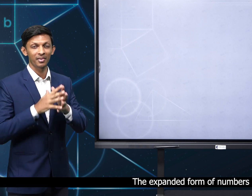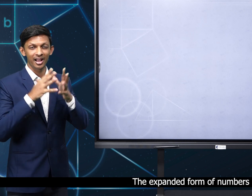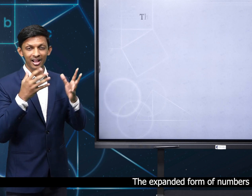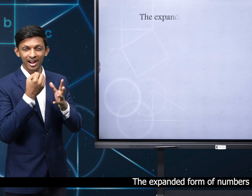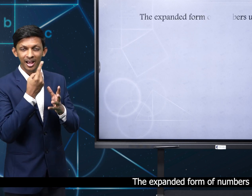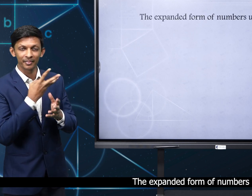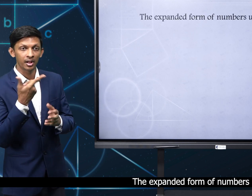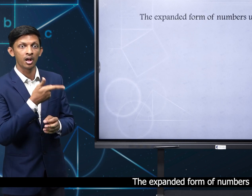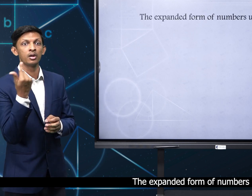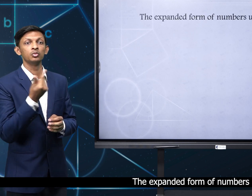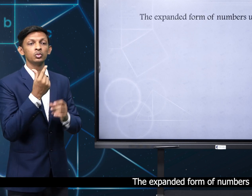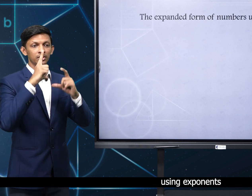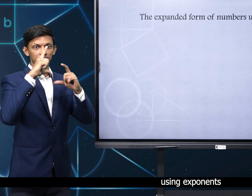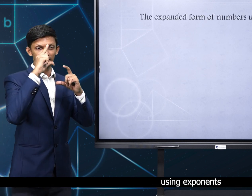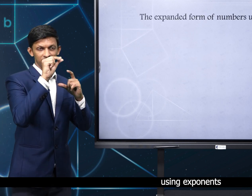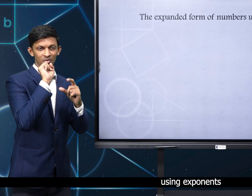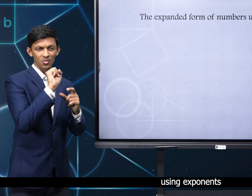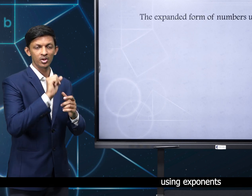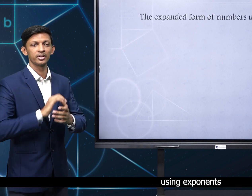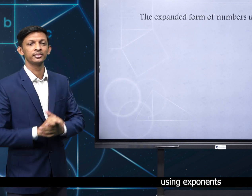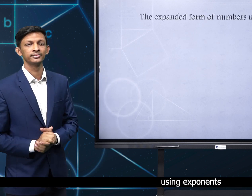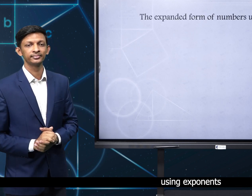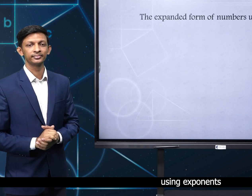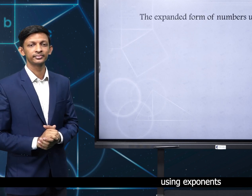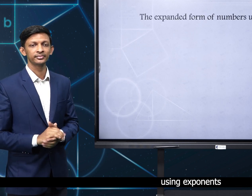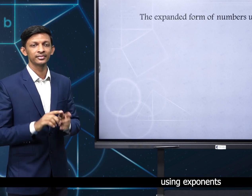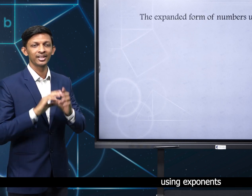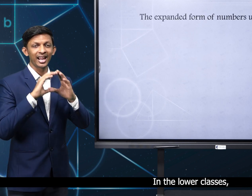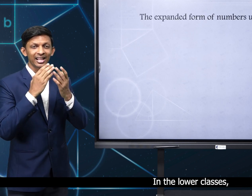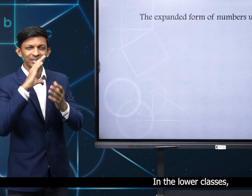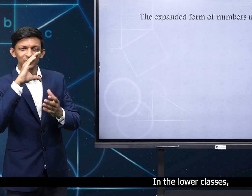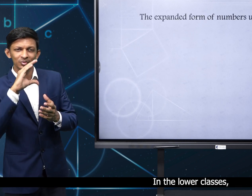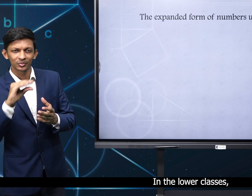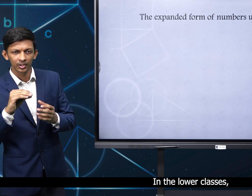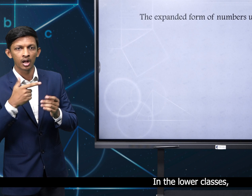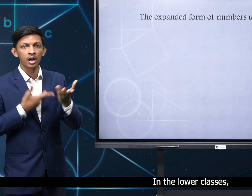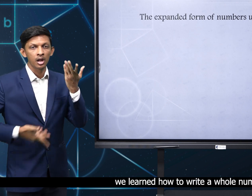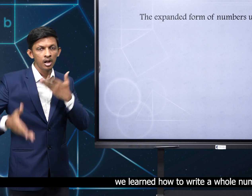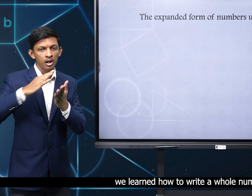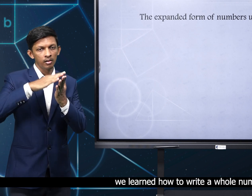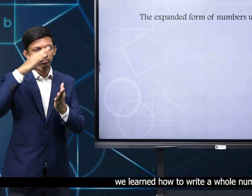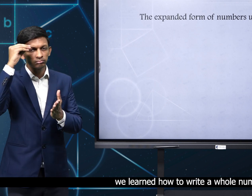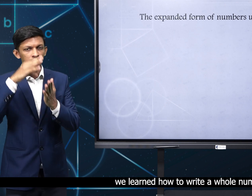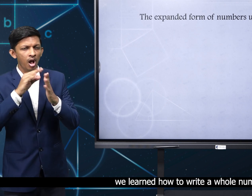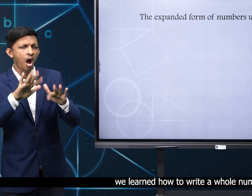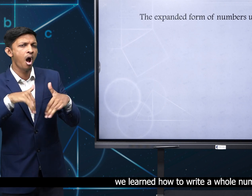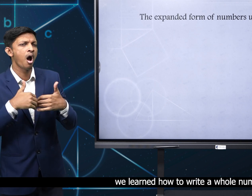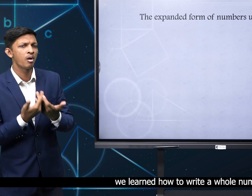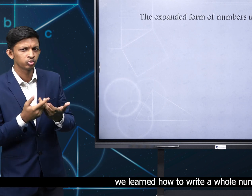The expanded form of numbers using exponents. In the lower classes, we learned how to write a whole